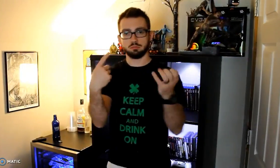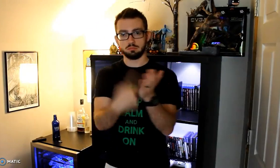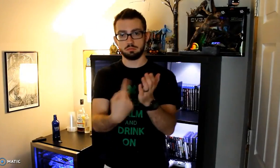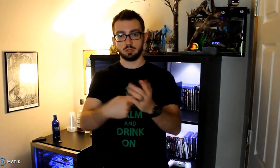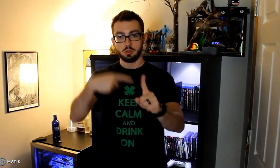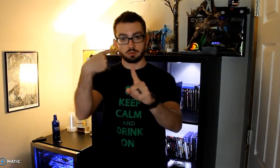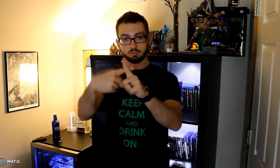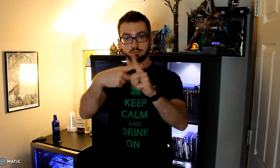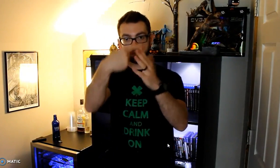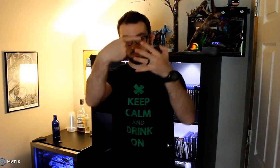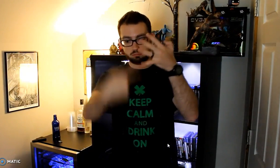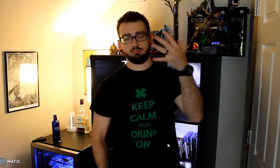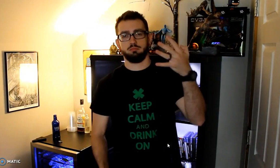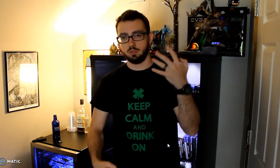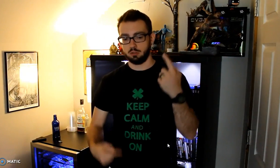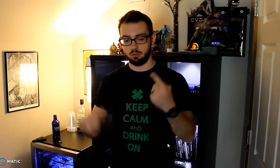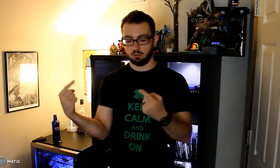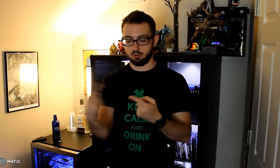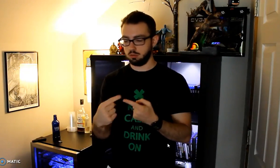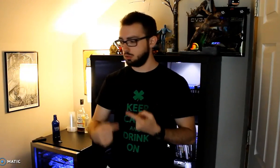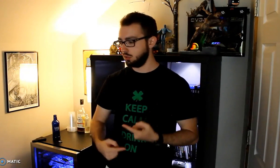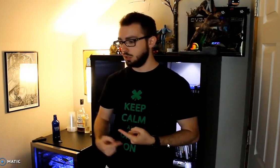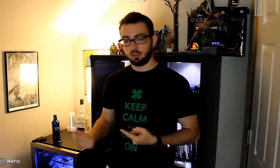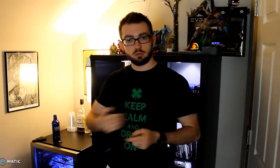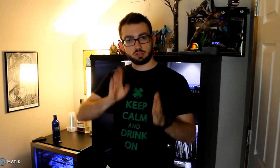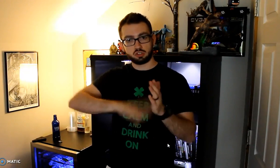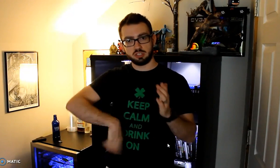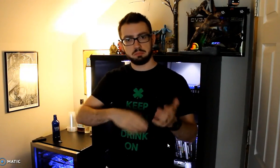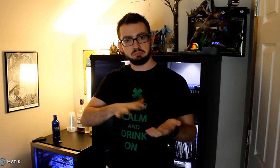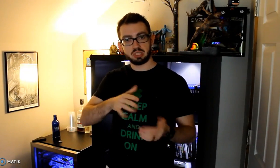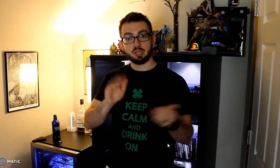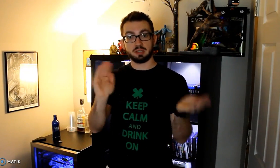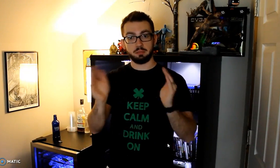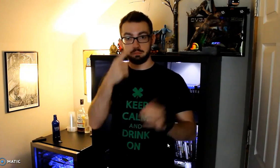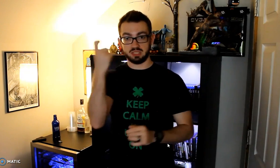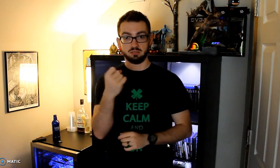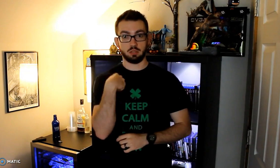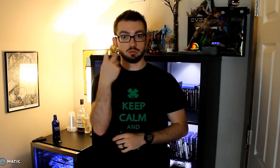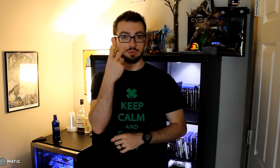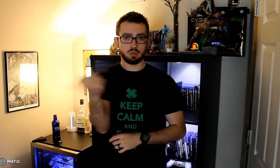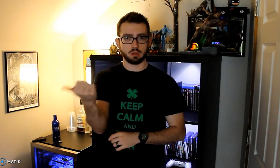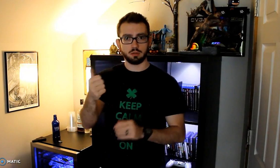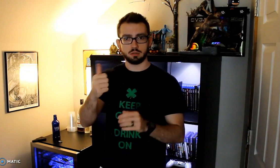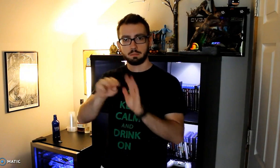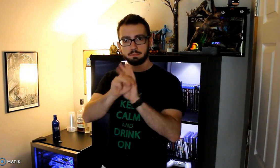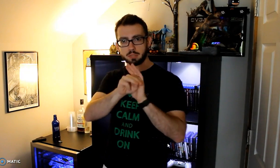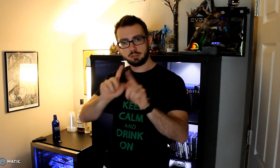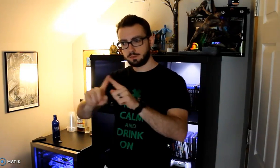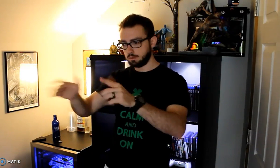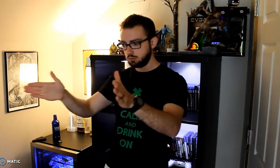Which is really cool. So there's some other things I want to talk about with it. It's pretty cheap compared to other